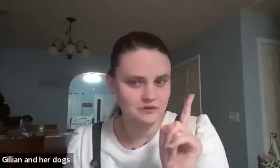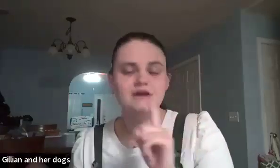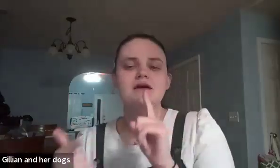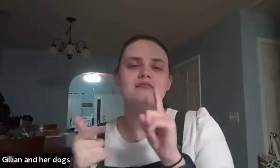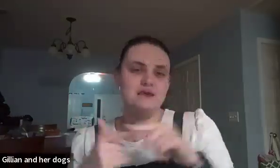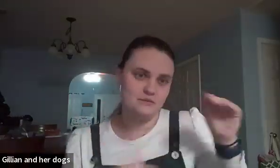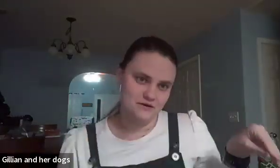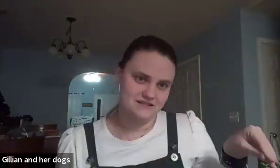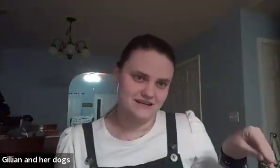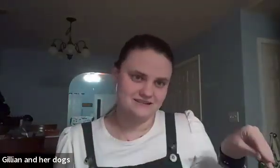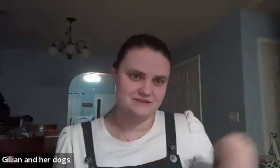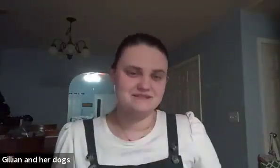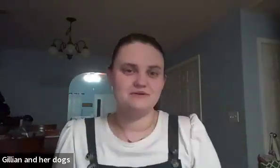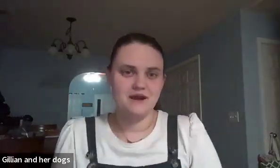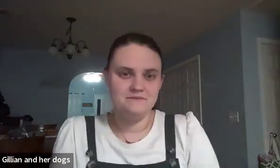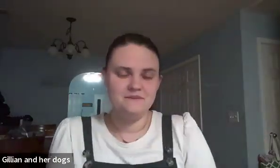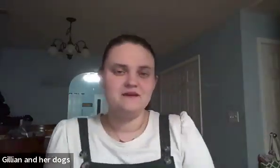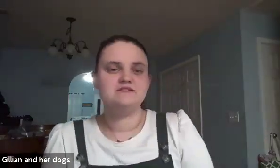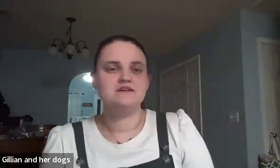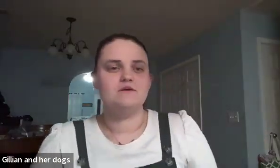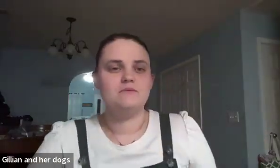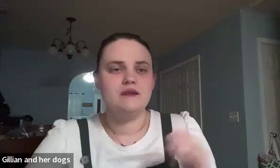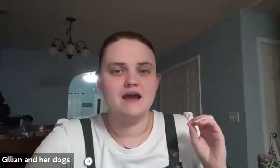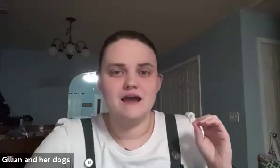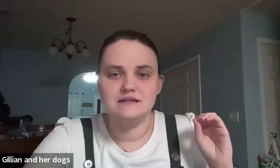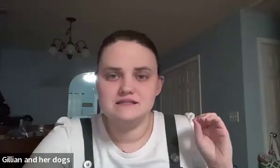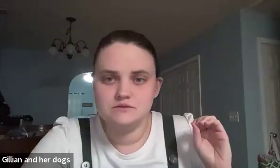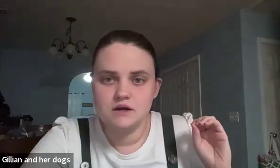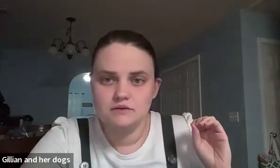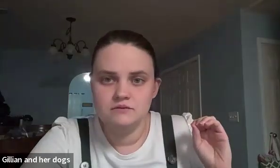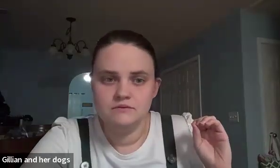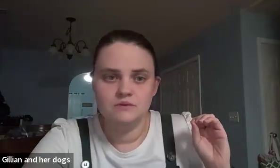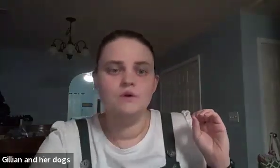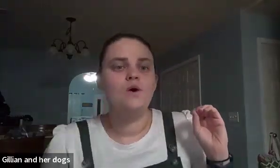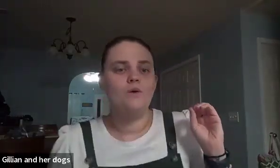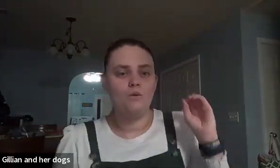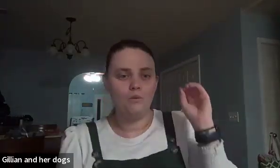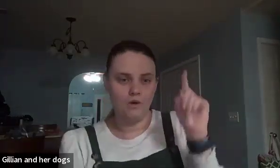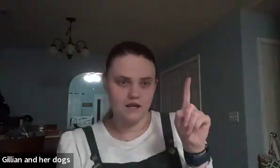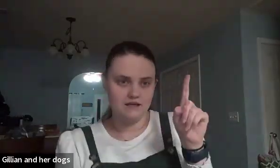more. Then we'll move on to the next ones, okay? So we had 0,